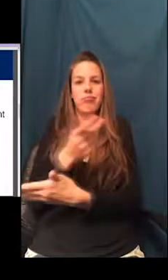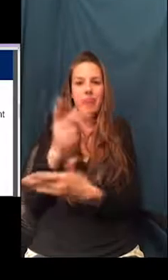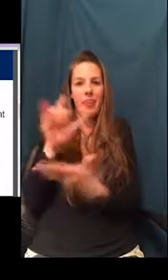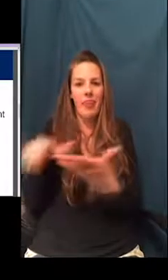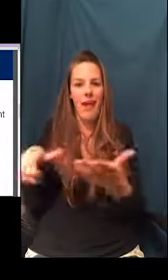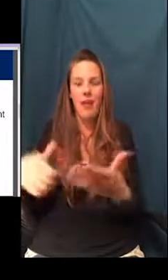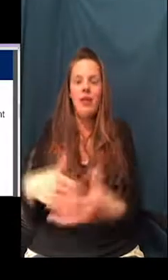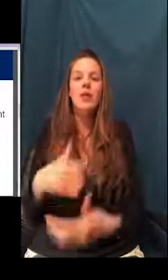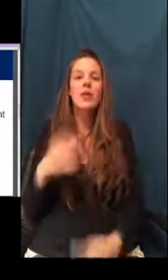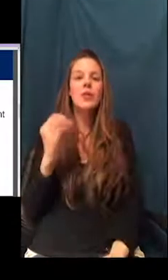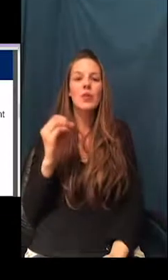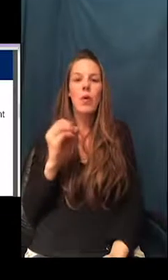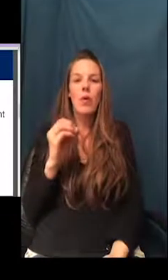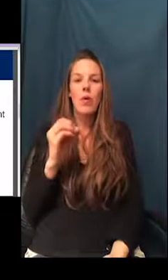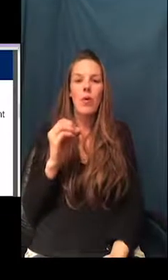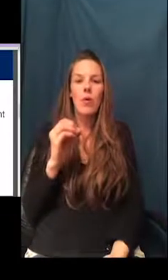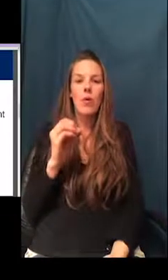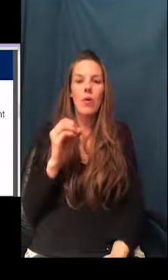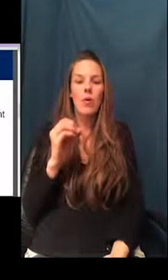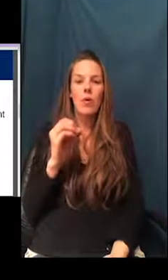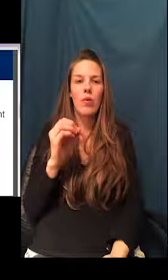of that. So